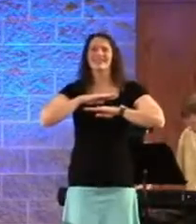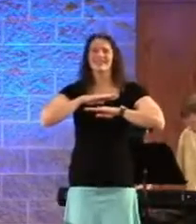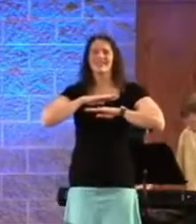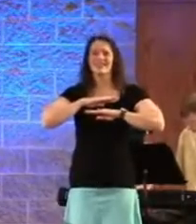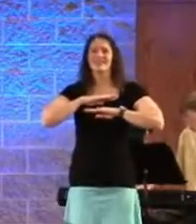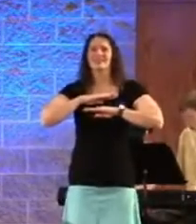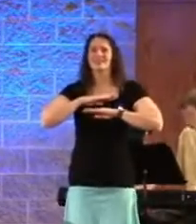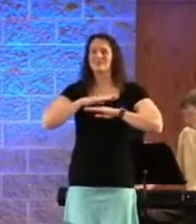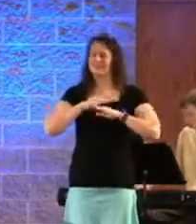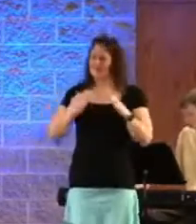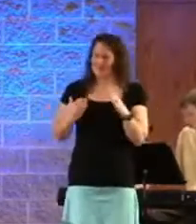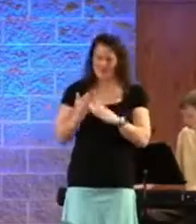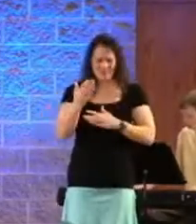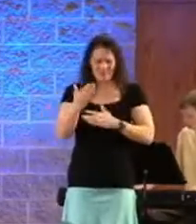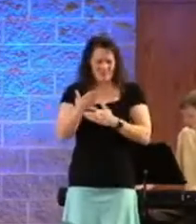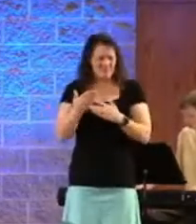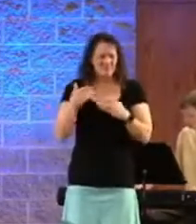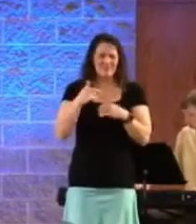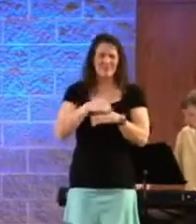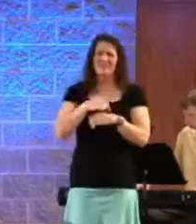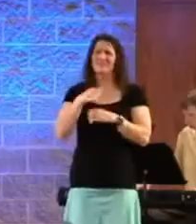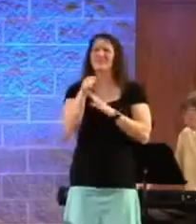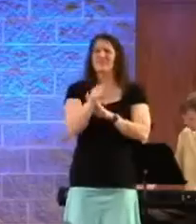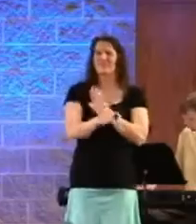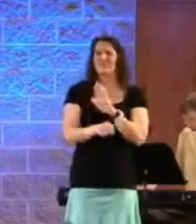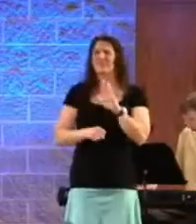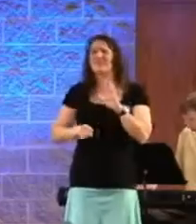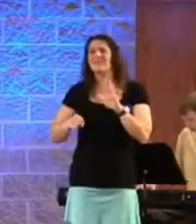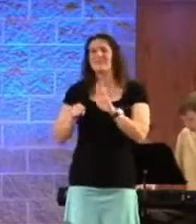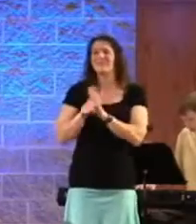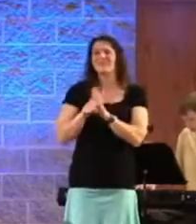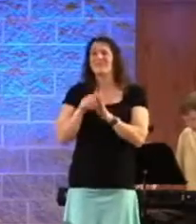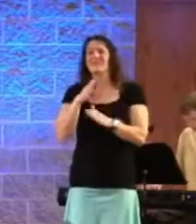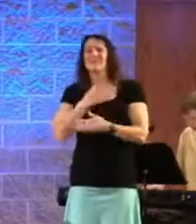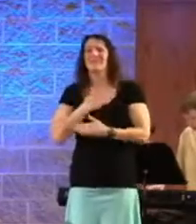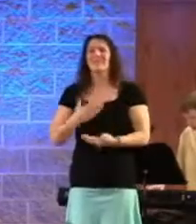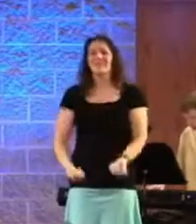satisfy through every season of my